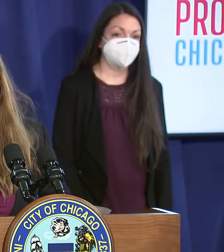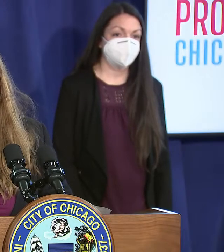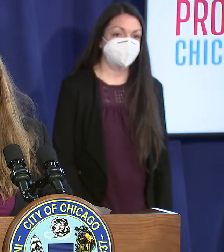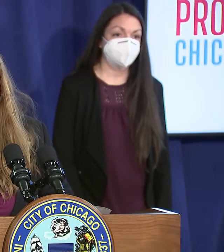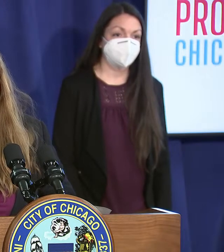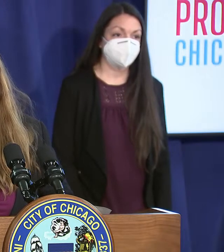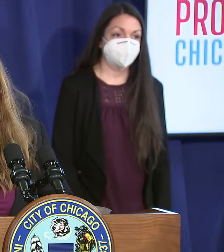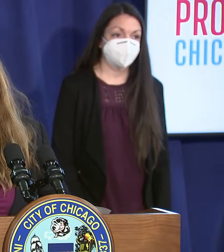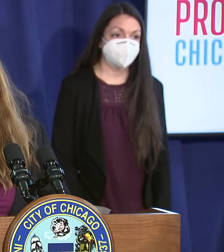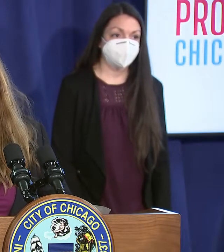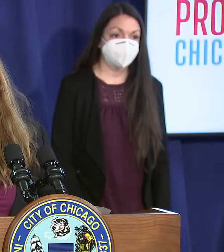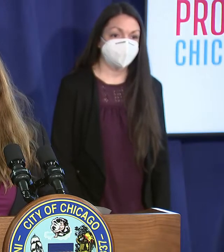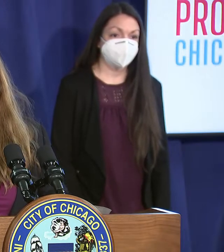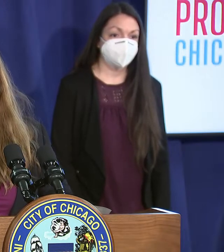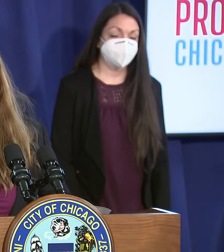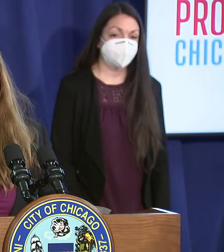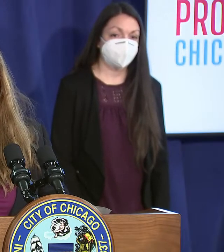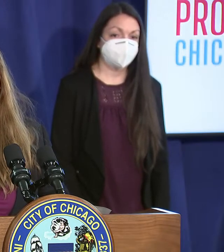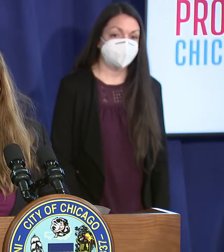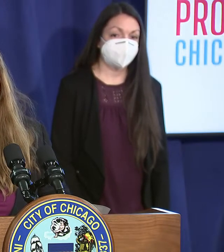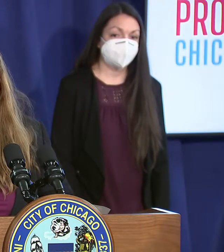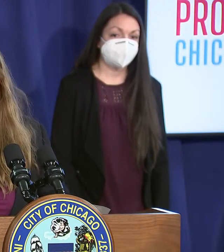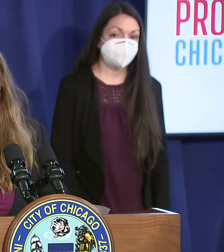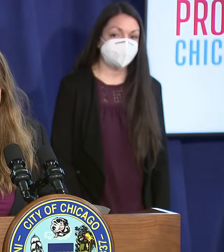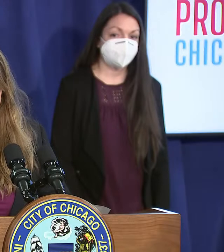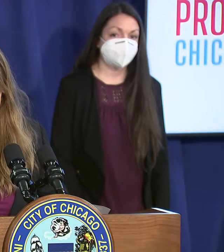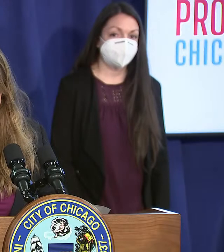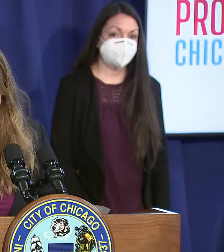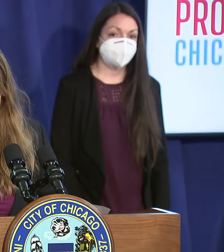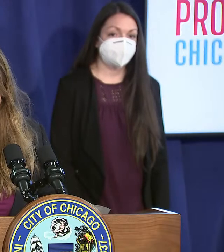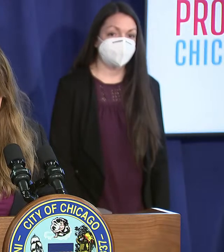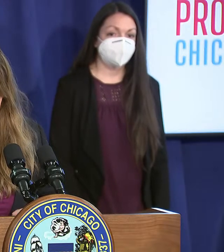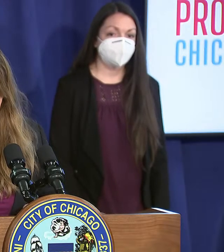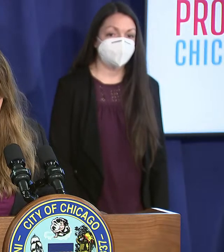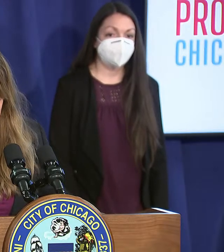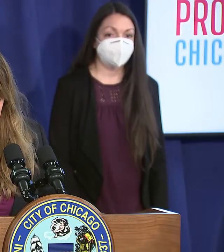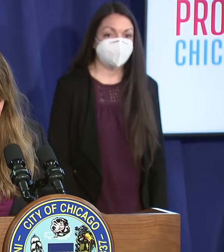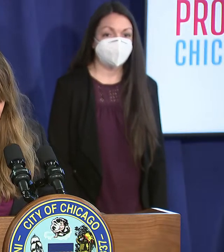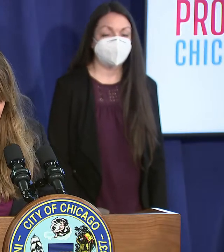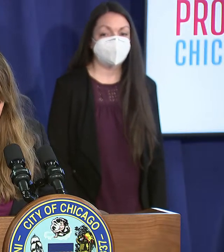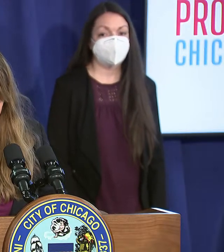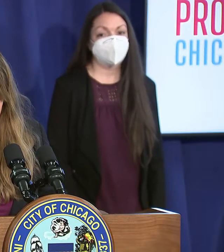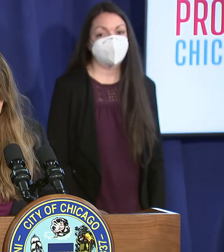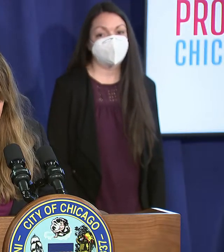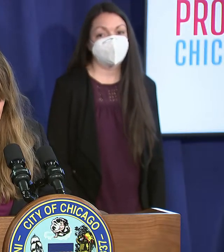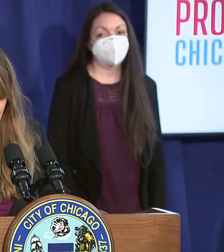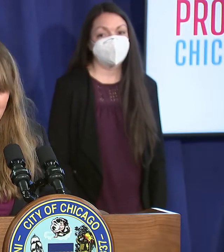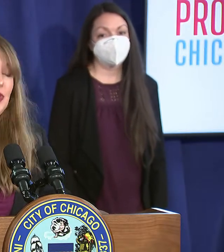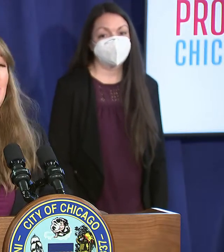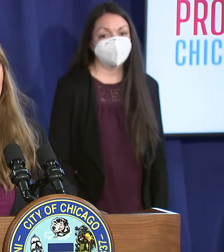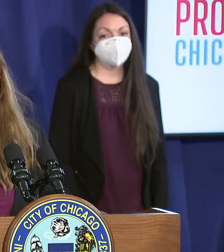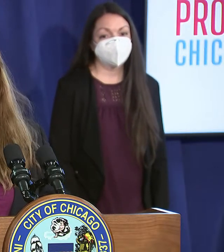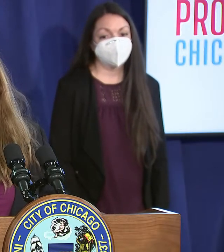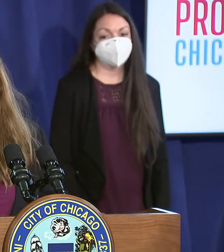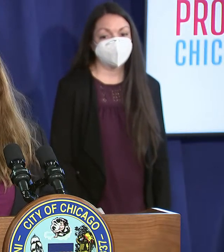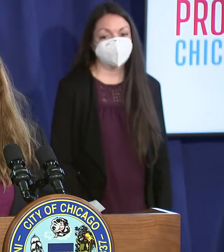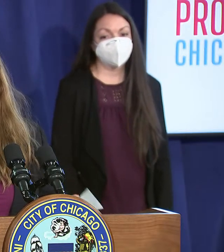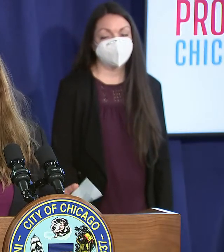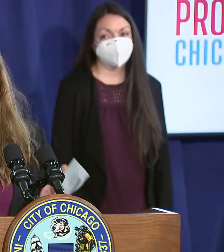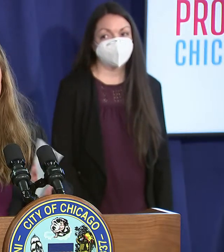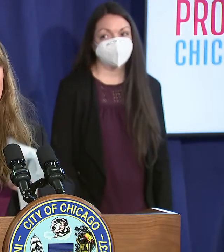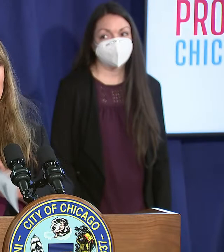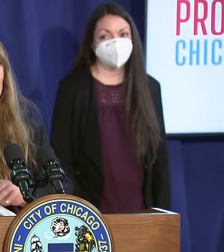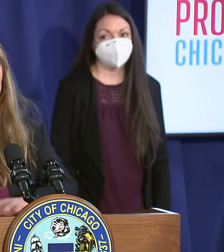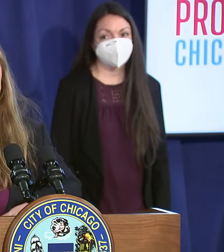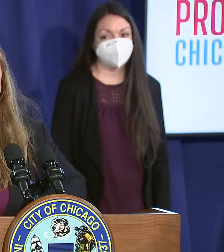KN95 a las comunidades altamente devastadas y que tienen los menos recursos. Así que continuamos con cautela. Cuídese,